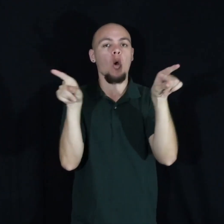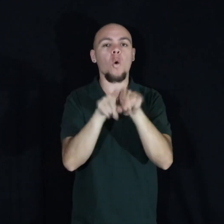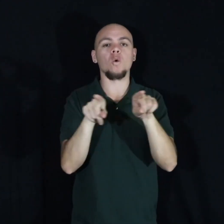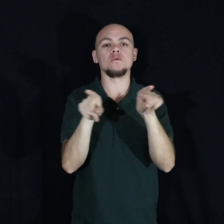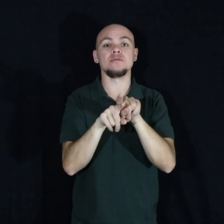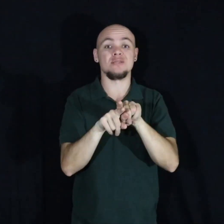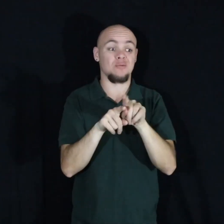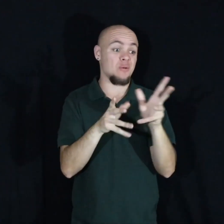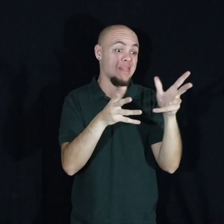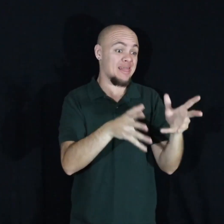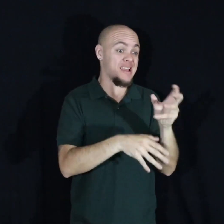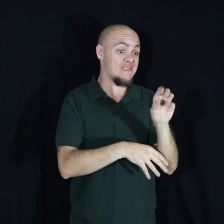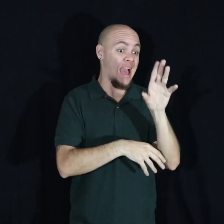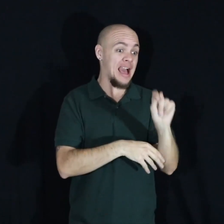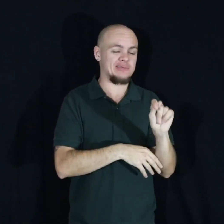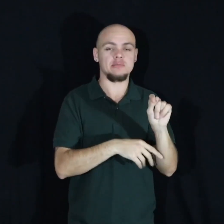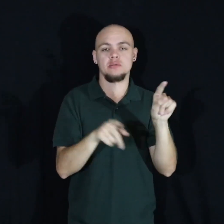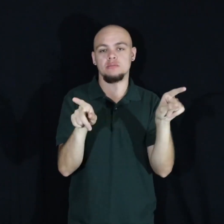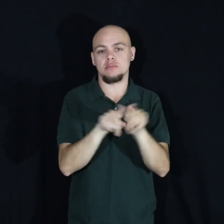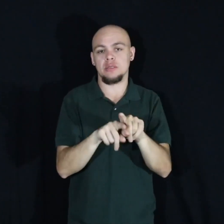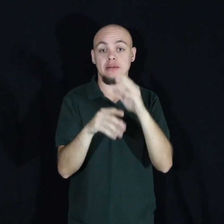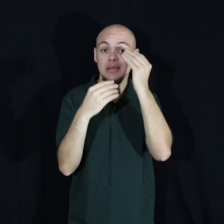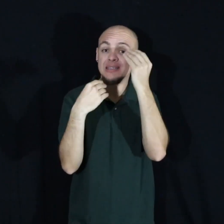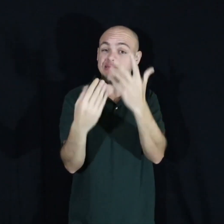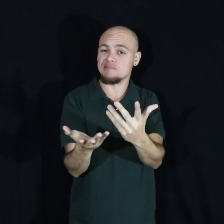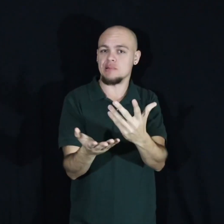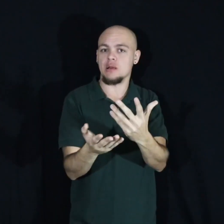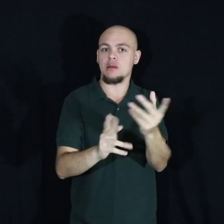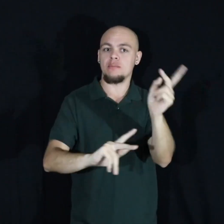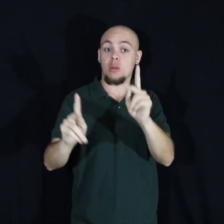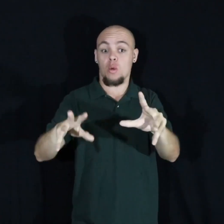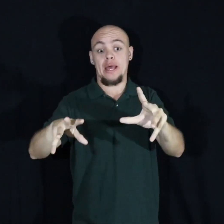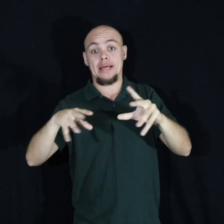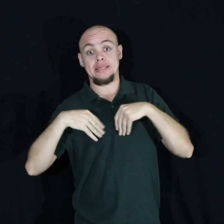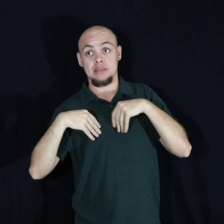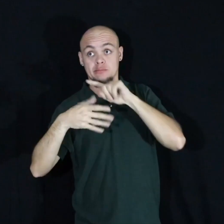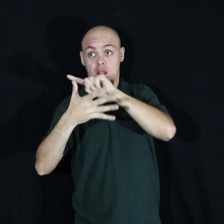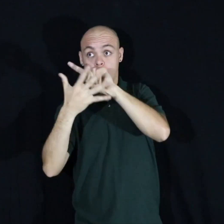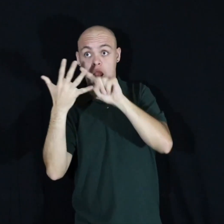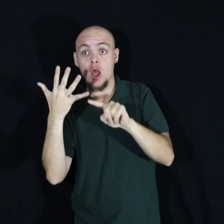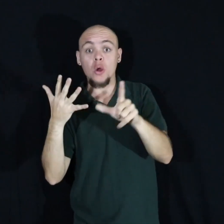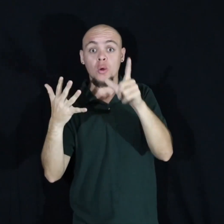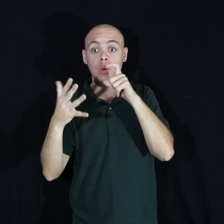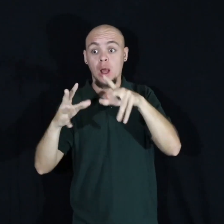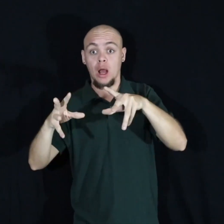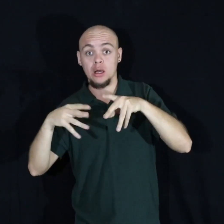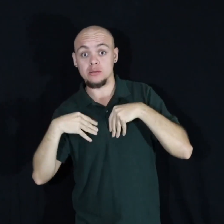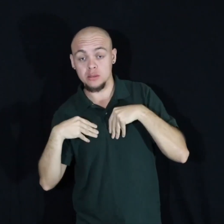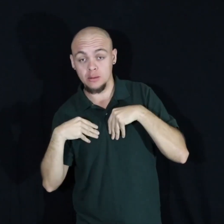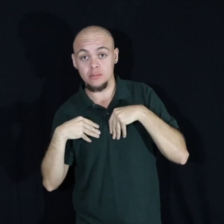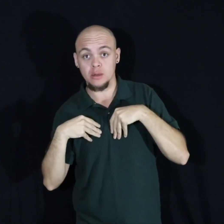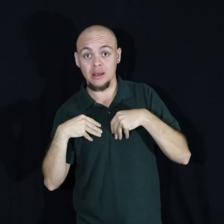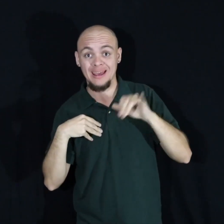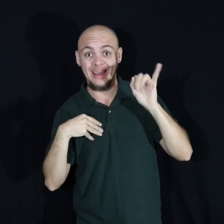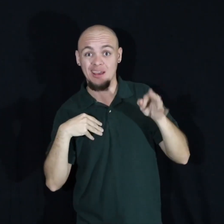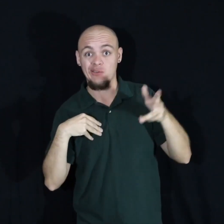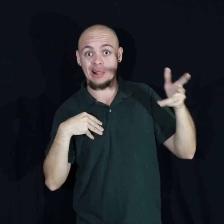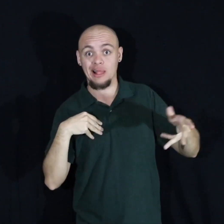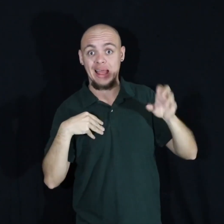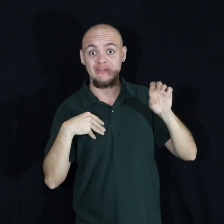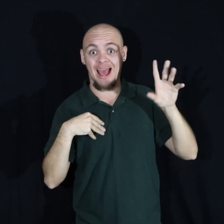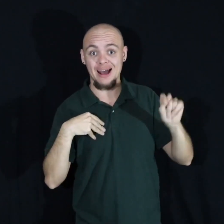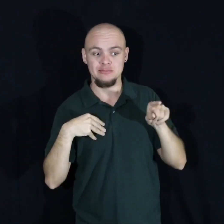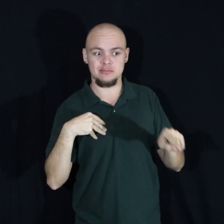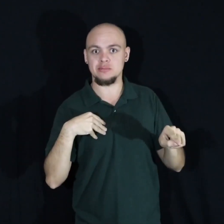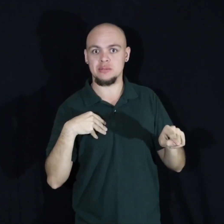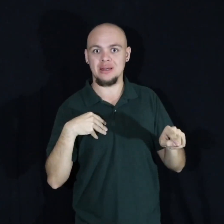leave out. Because by telling people what is acceptable and who is acceptable, we are also telling them who is not.